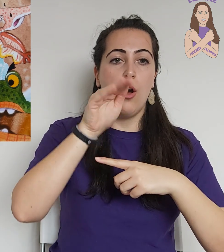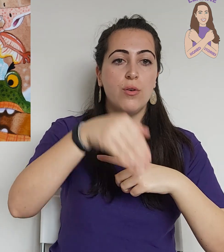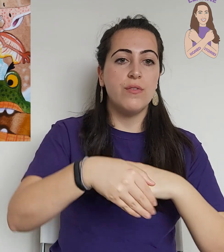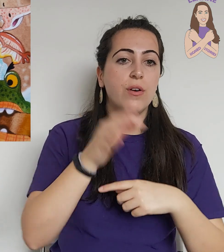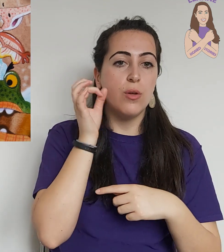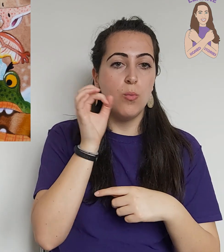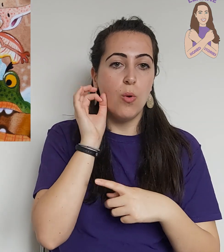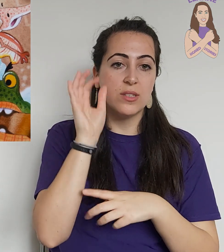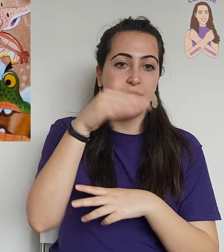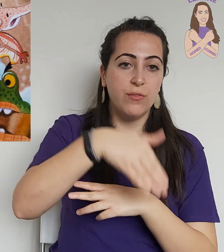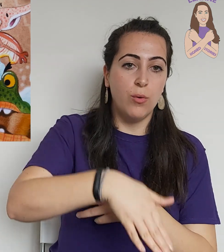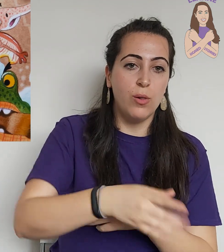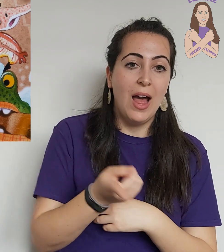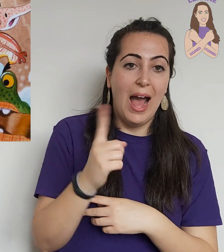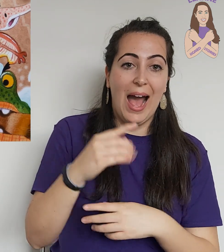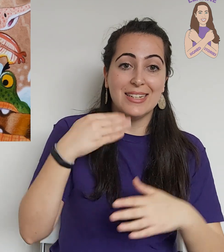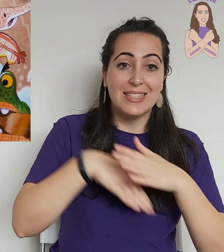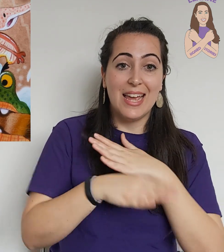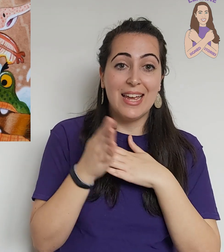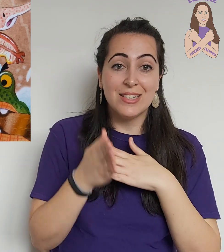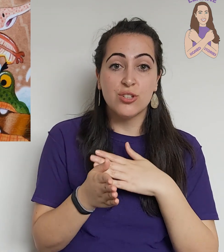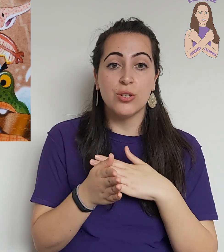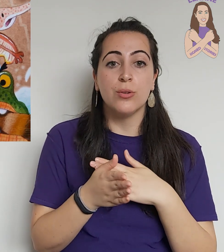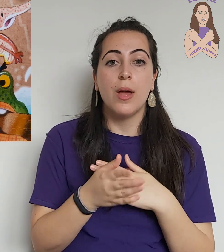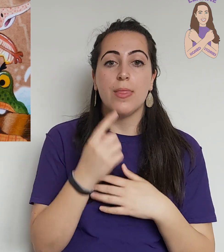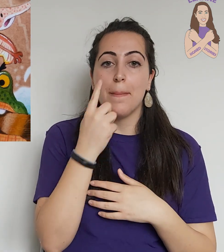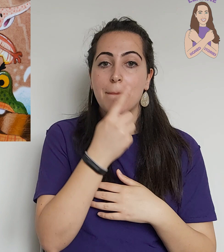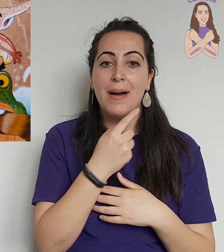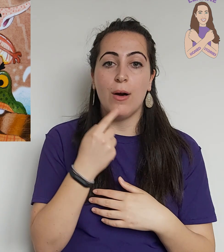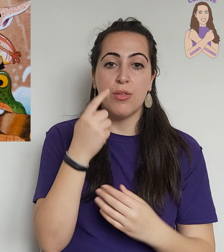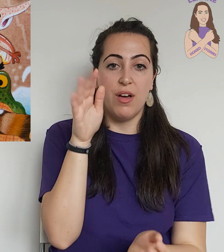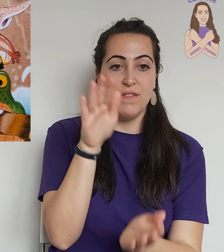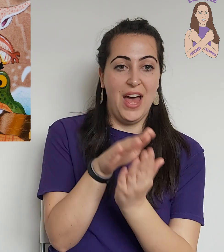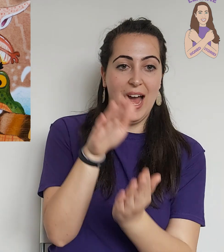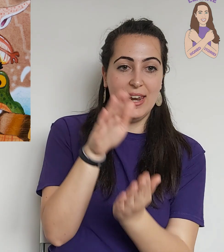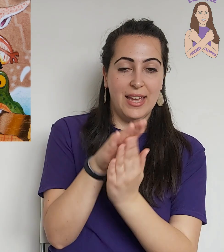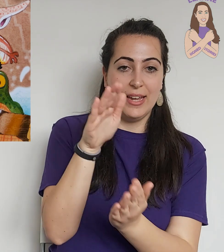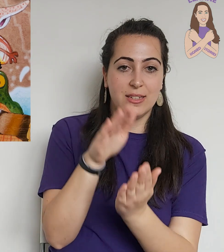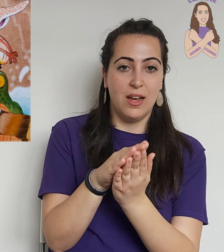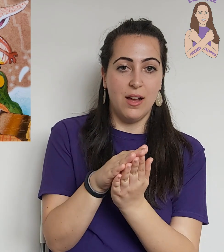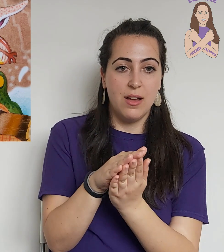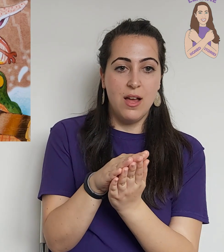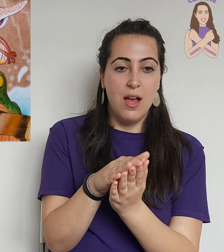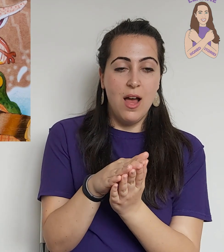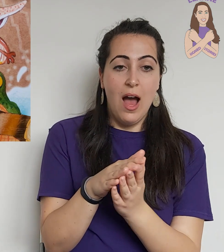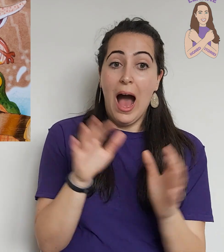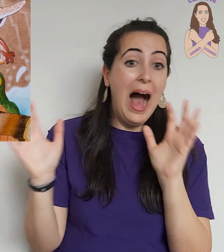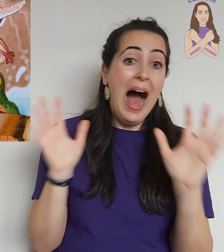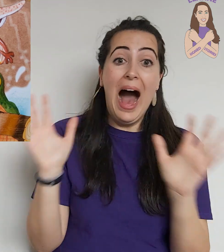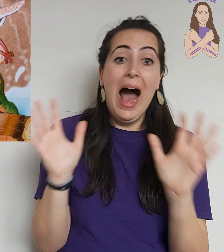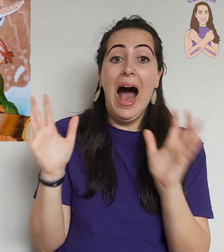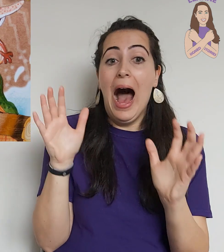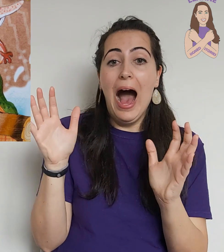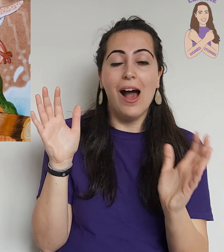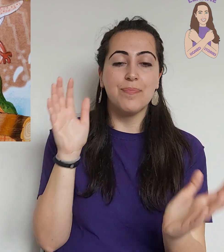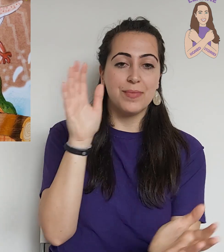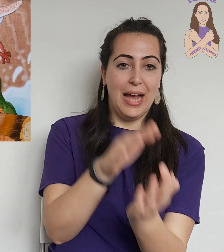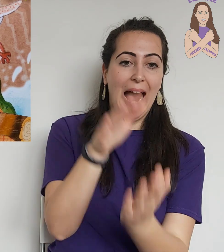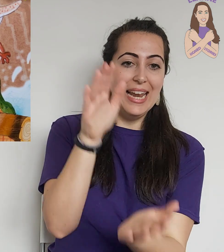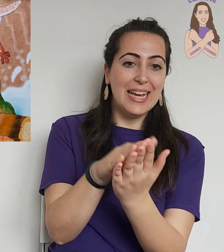the waterfall and into the mouth of the alligator. "Ah!